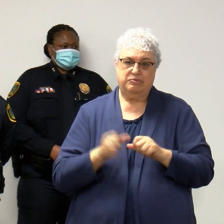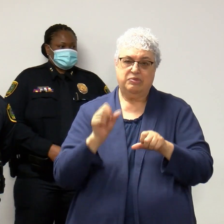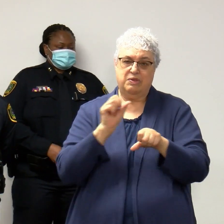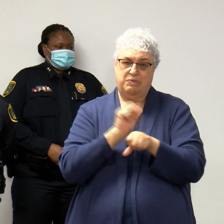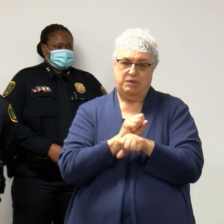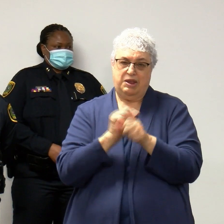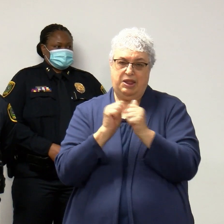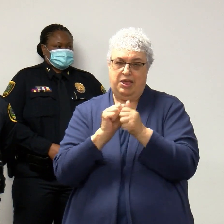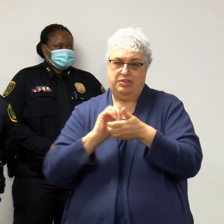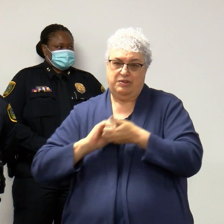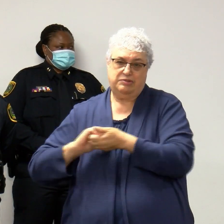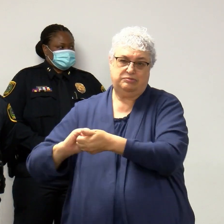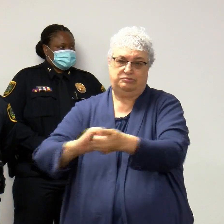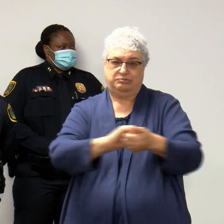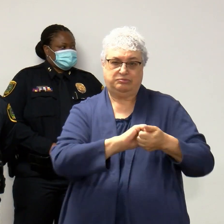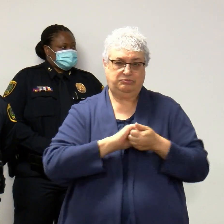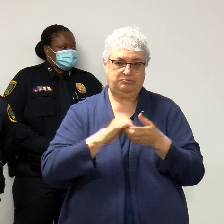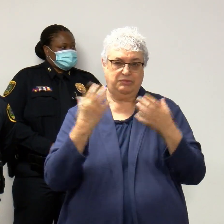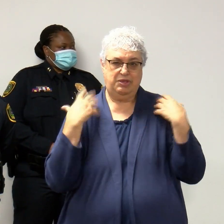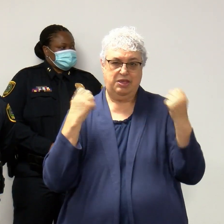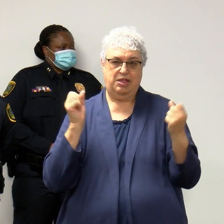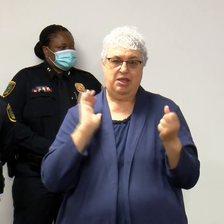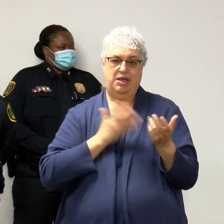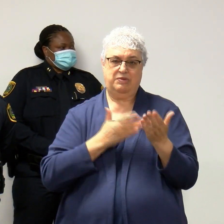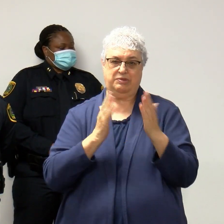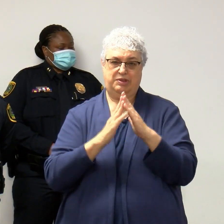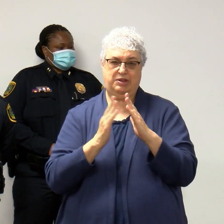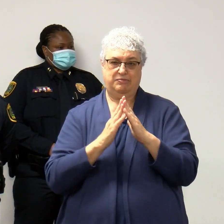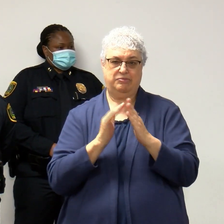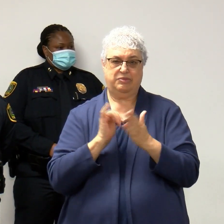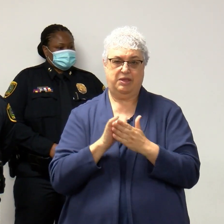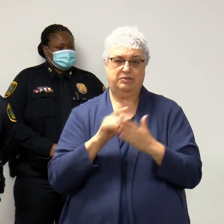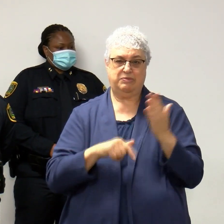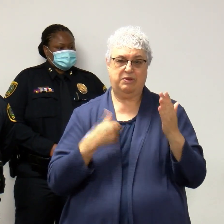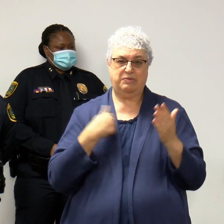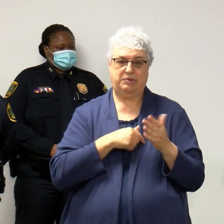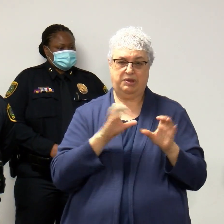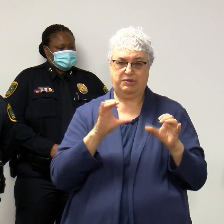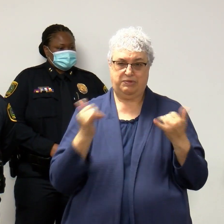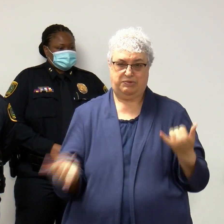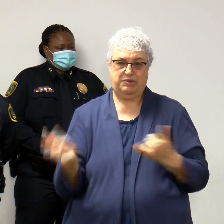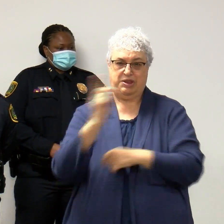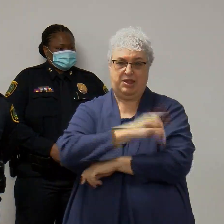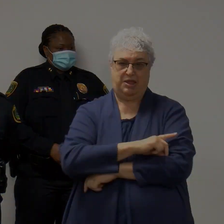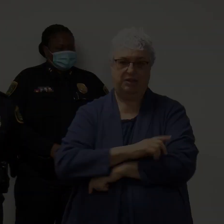together to heal our city. And that's what we're doing today.